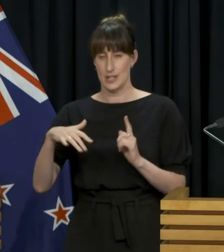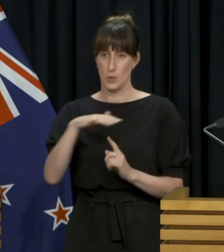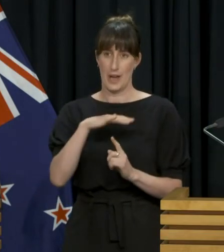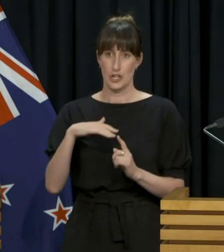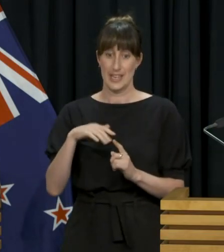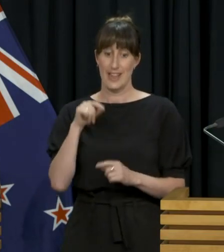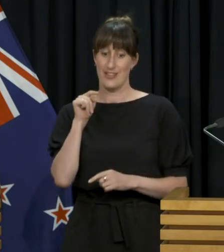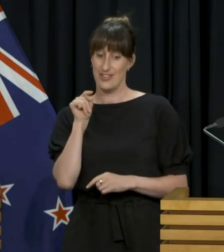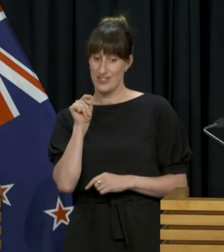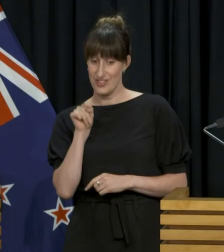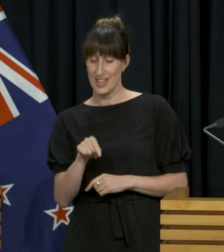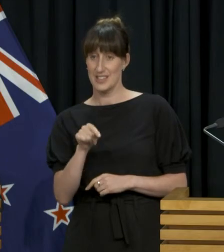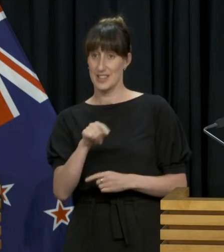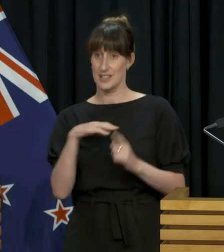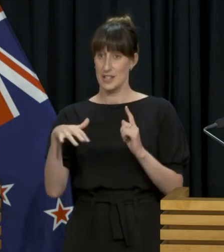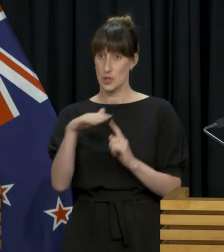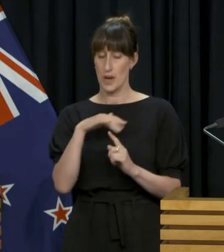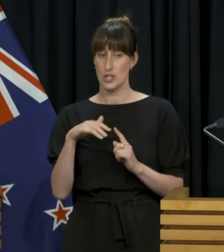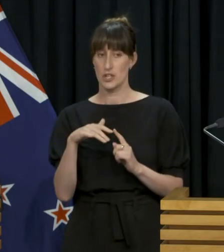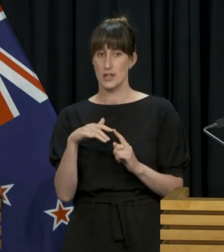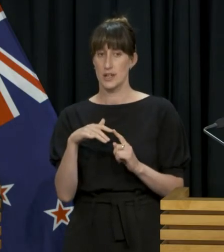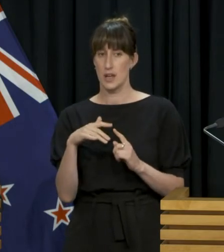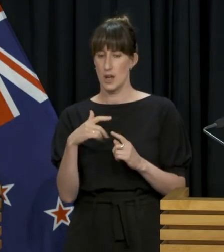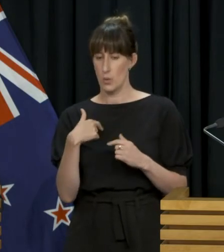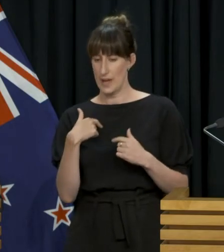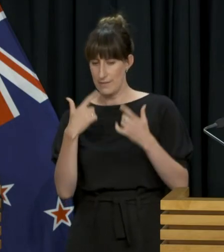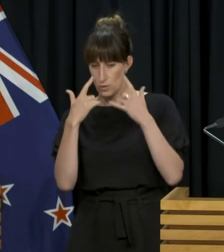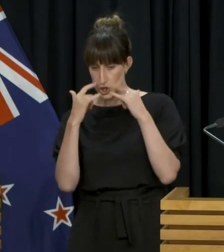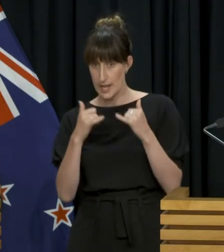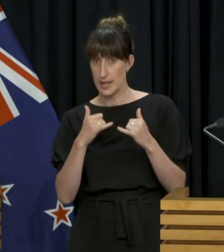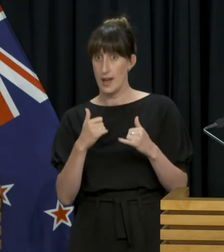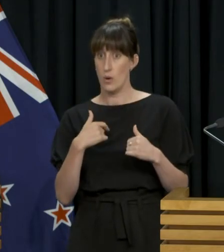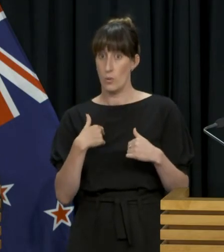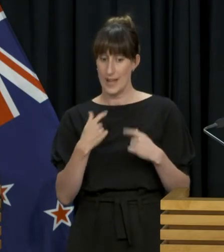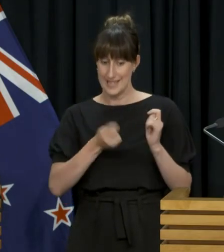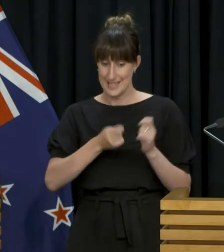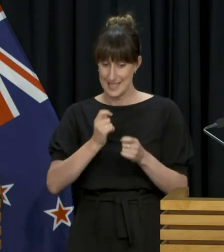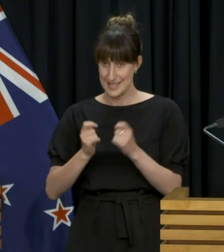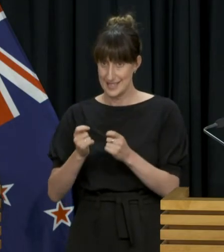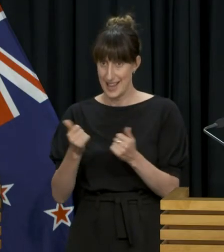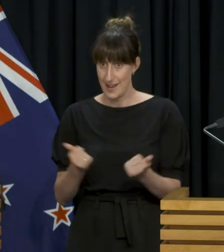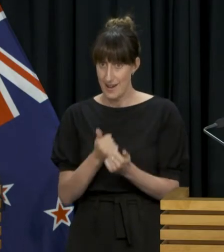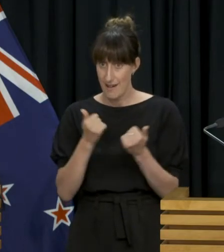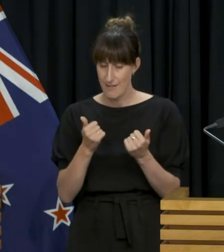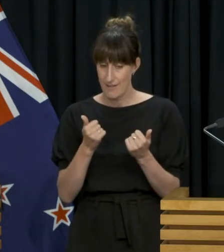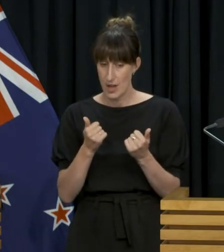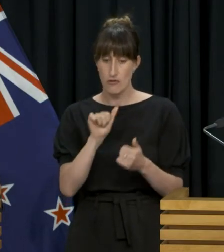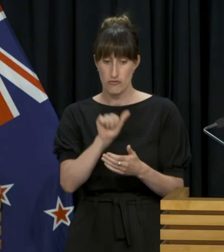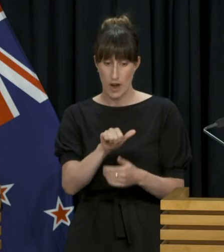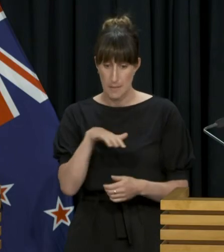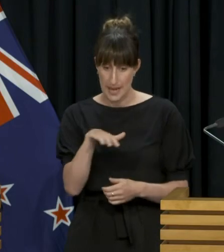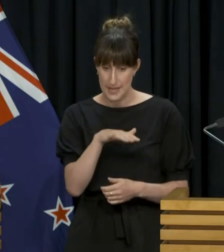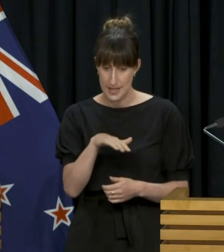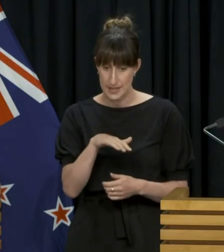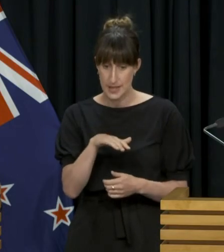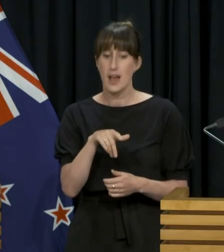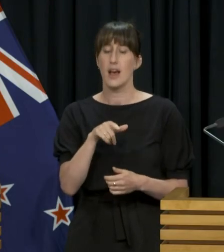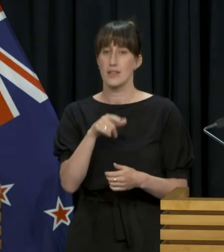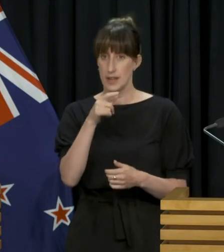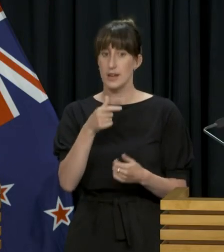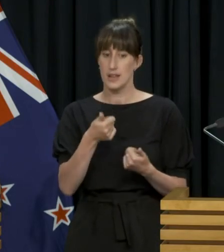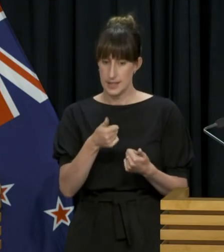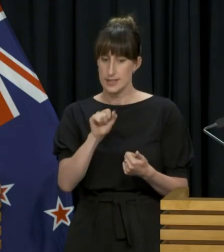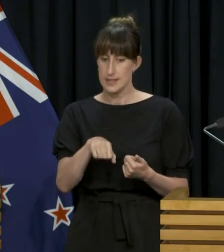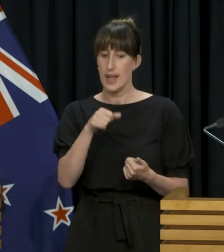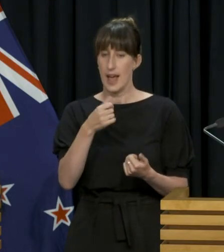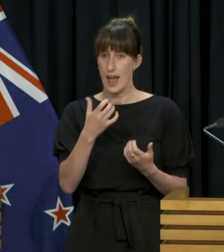case, the real test was, did we do enough testing in the right places to give us the confidence to move back down those alert levels? I'll